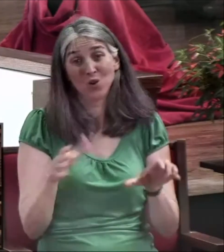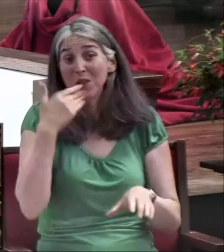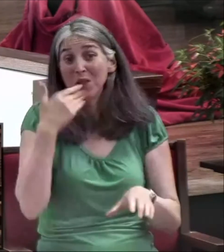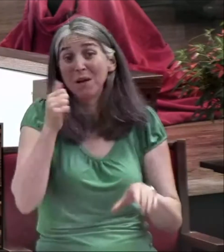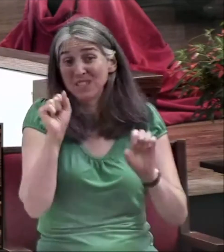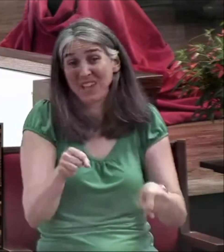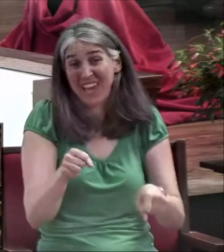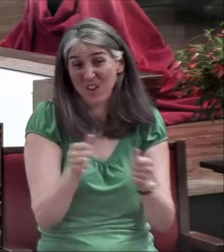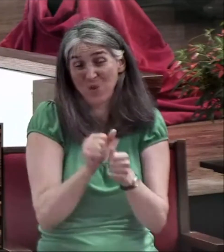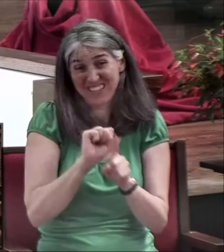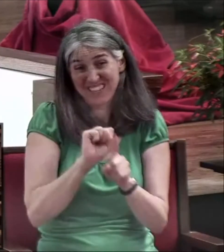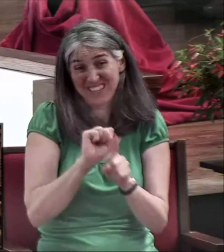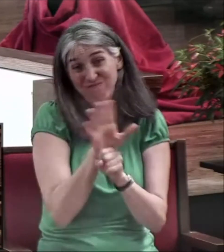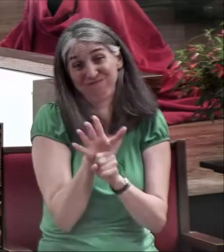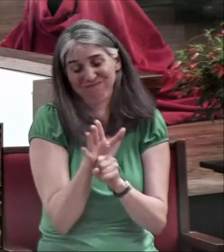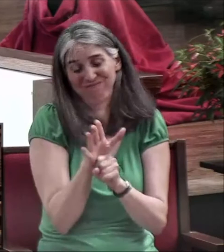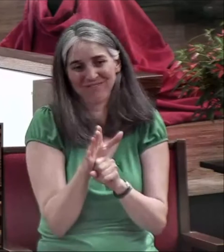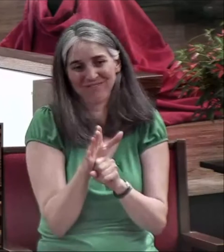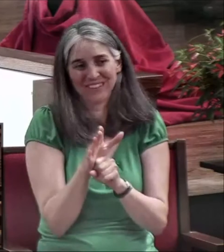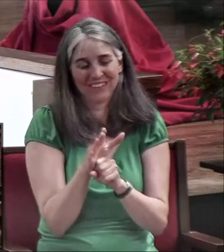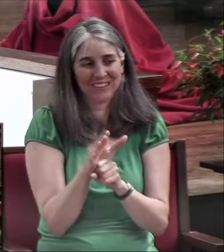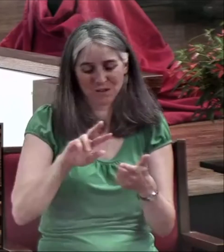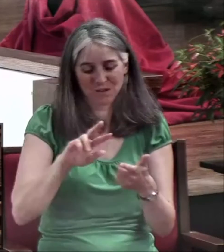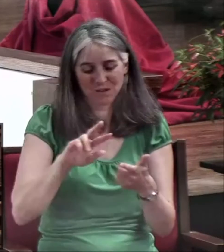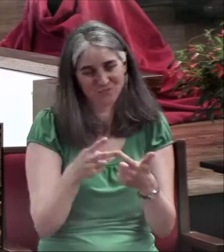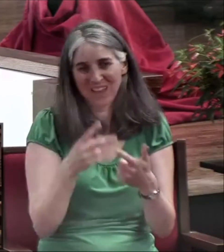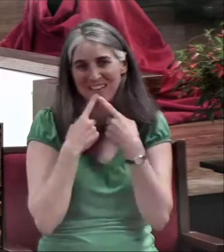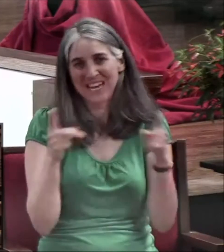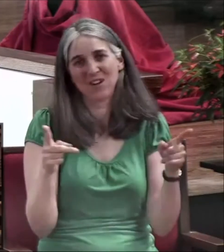with the situation. So that brings me to an announcement here.